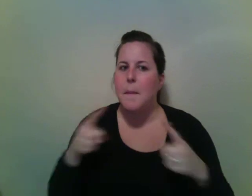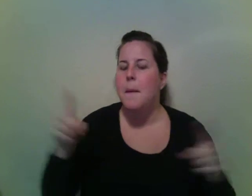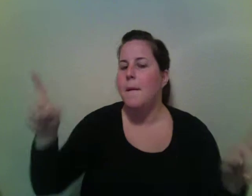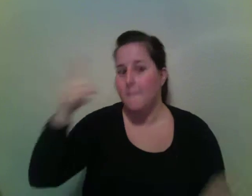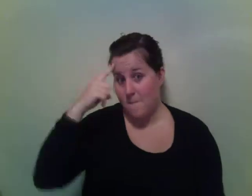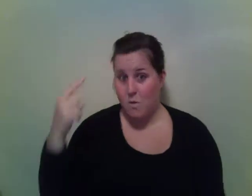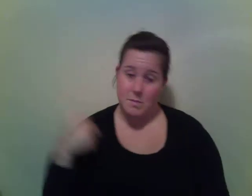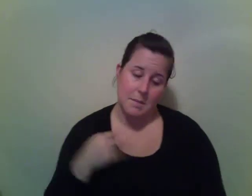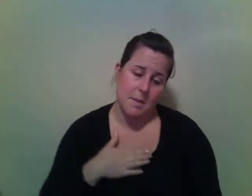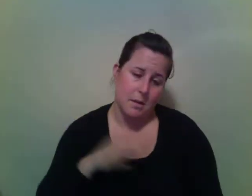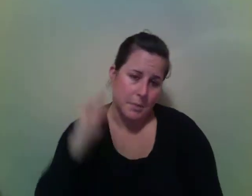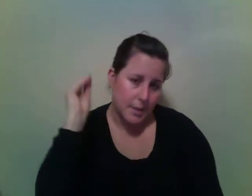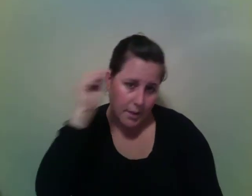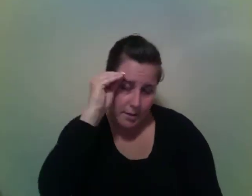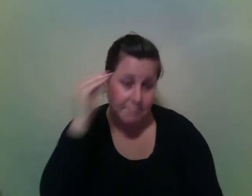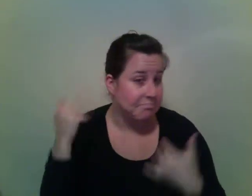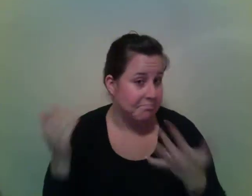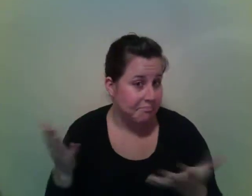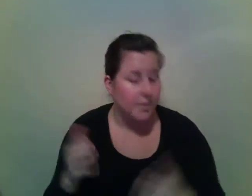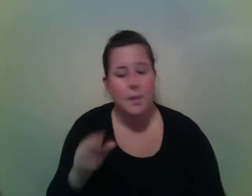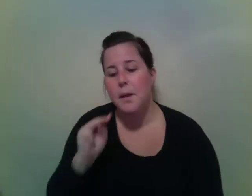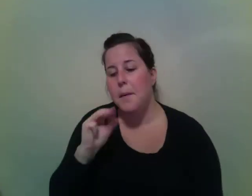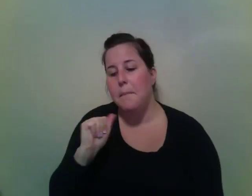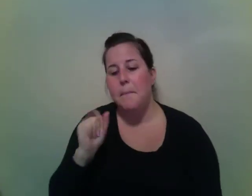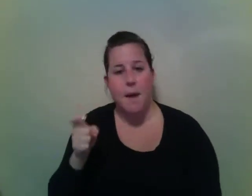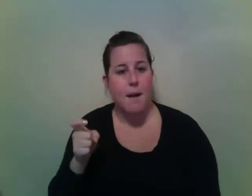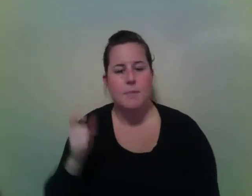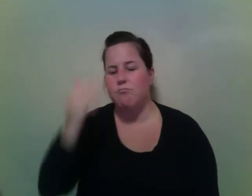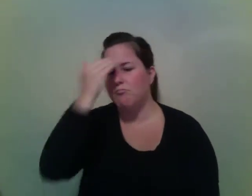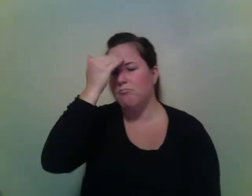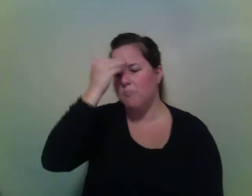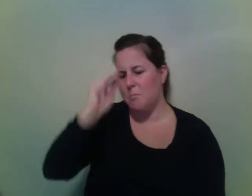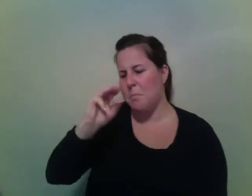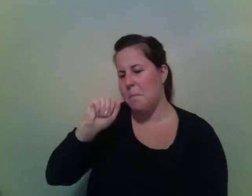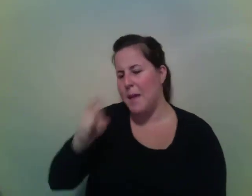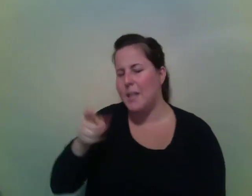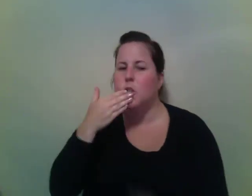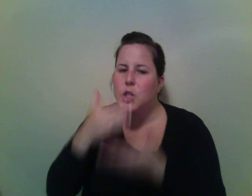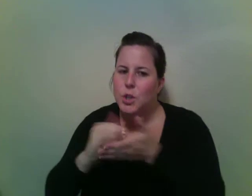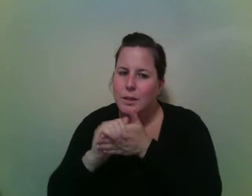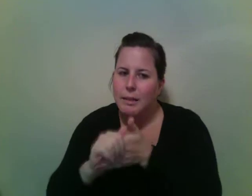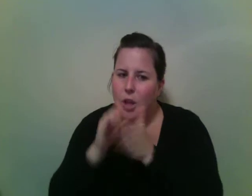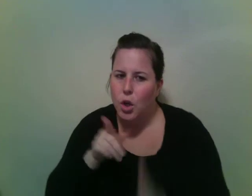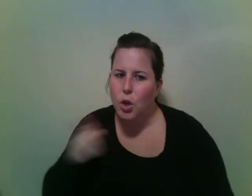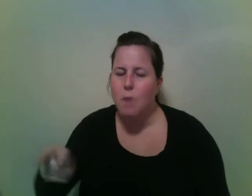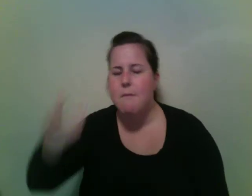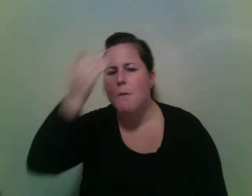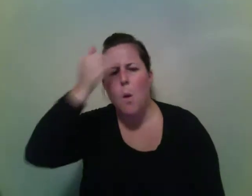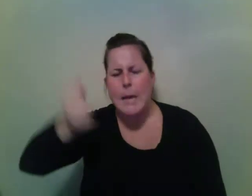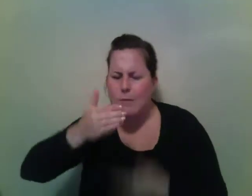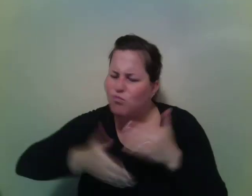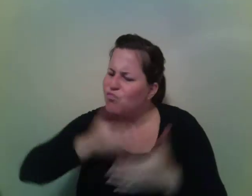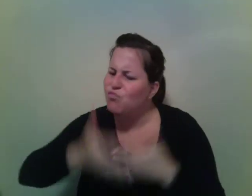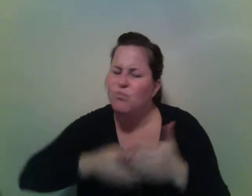And that is, Max, I know Max is a good leader. I know Max is pursuing the business. And Max's